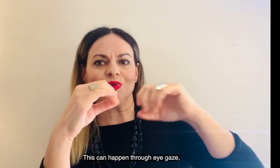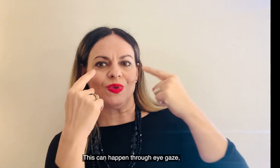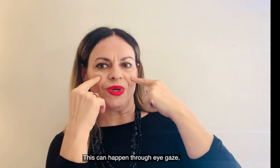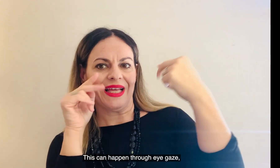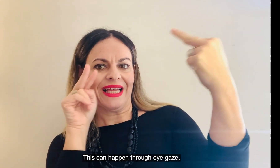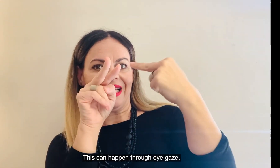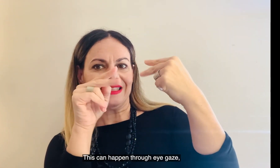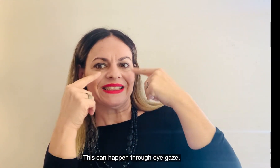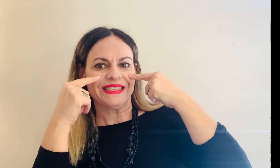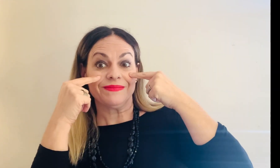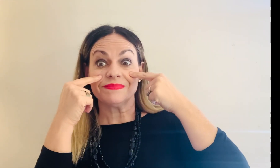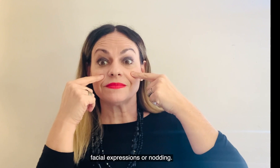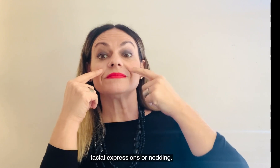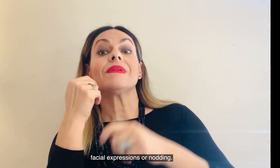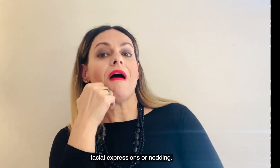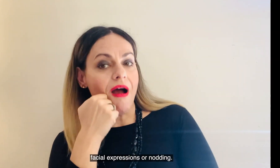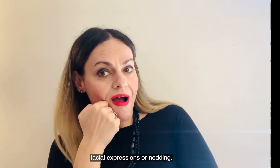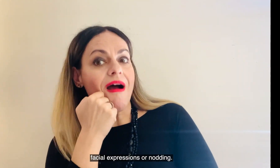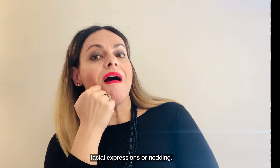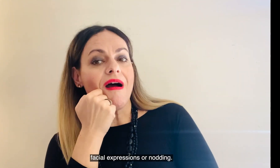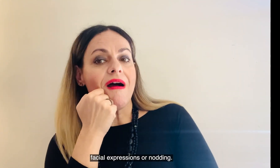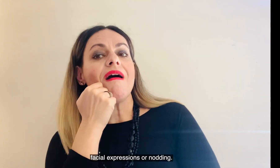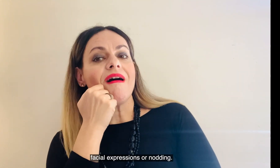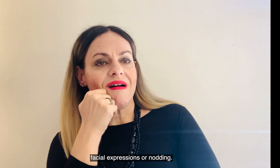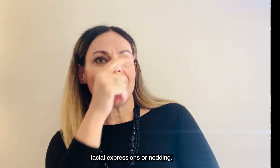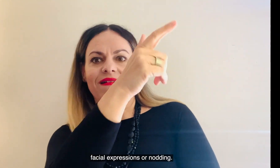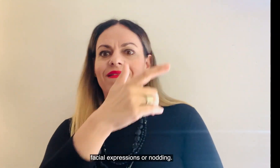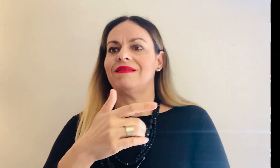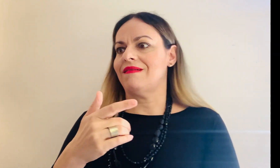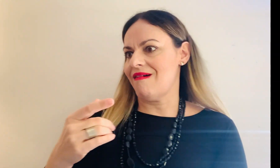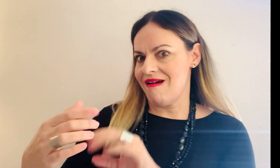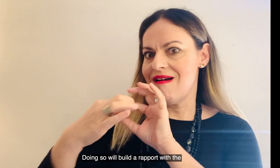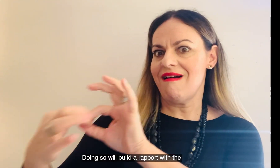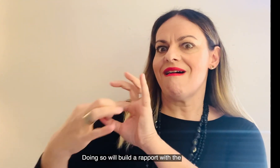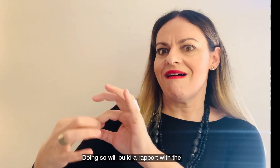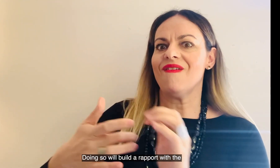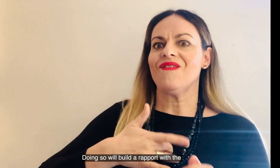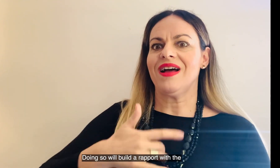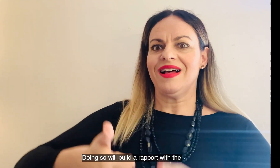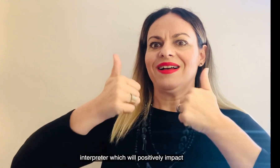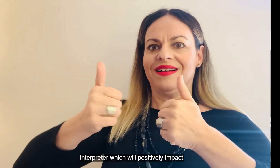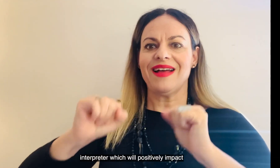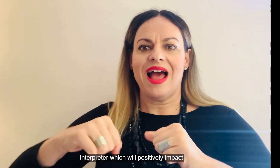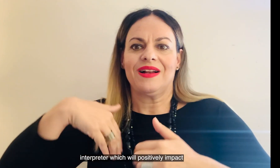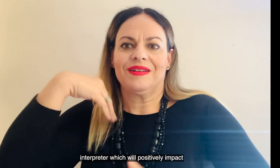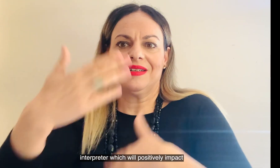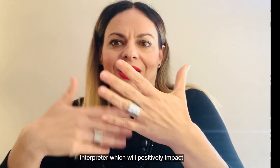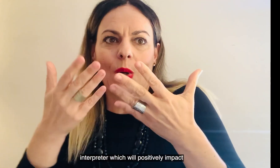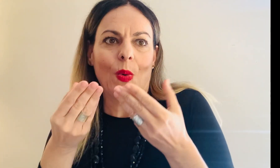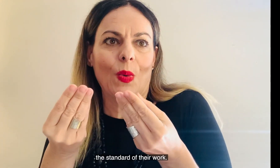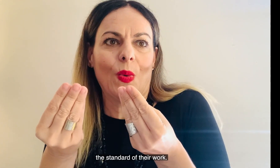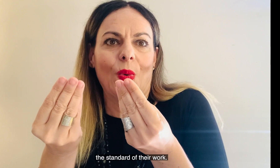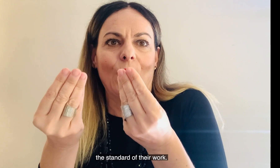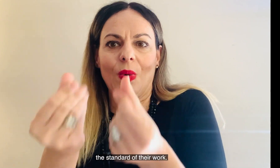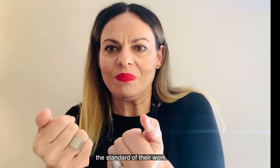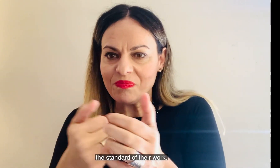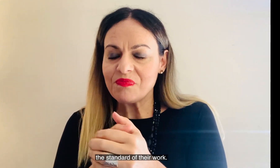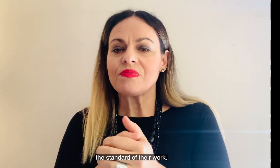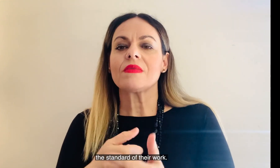through eye gaze, facial expressions, or nodding. Doing so will build a rapport with the interpreter, which will positively impact the